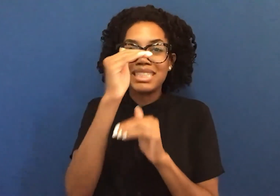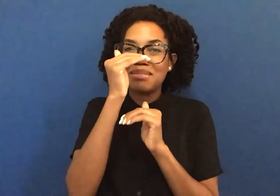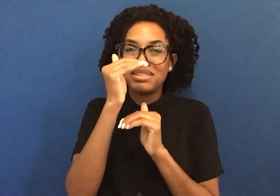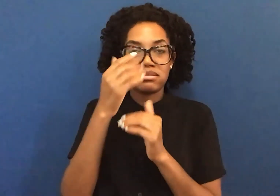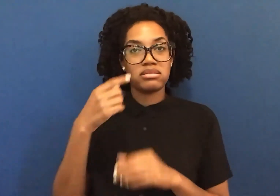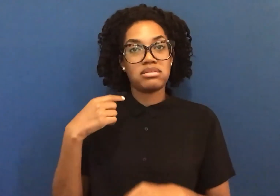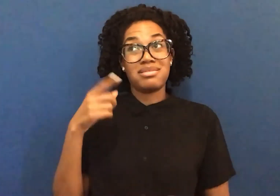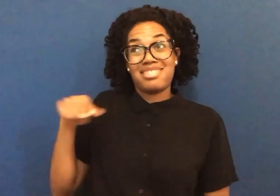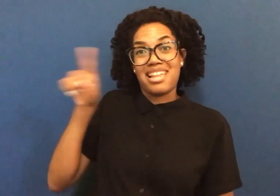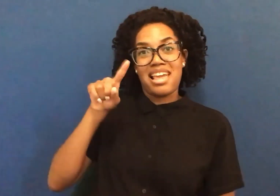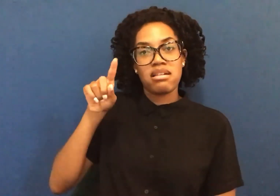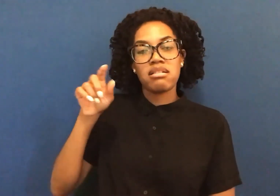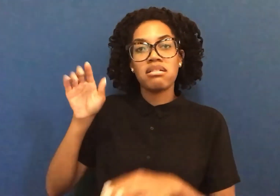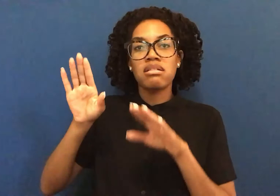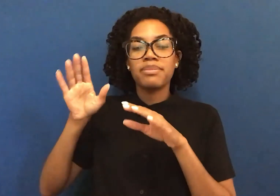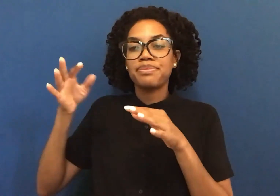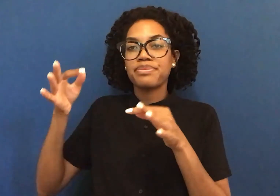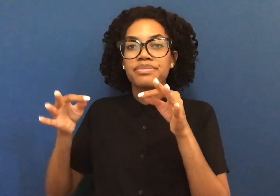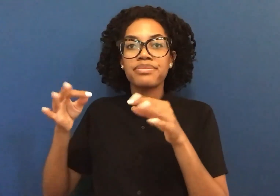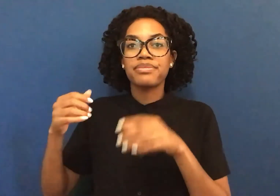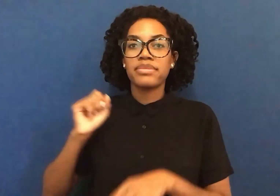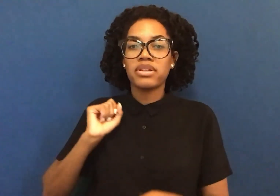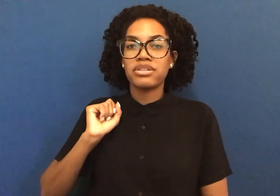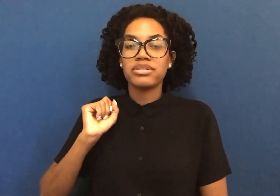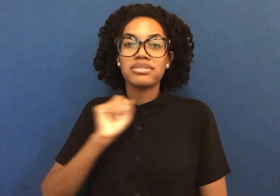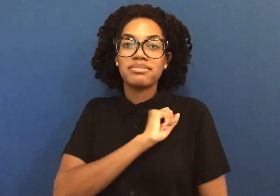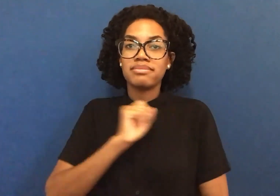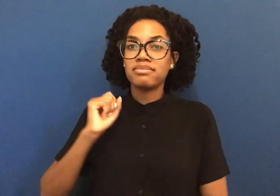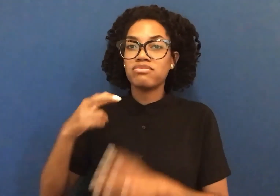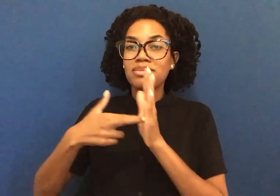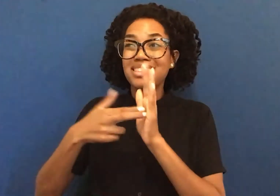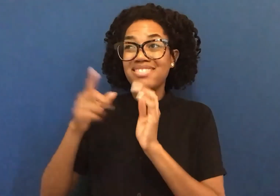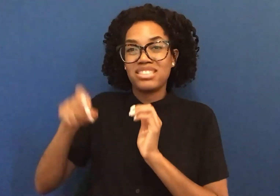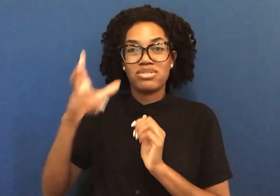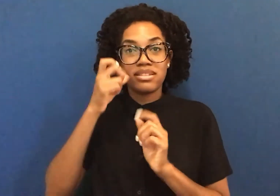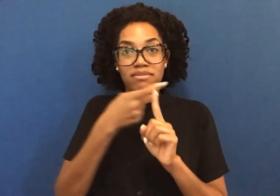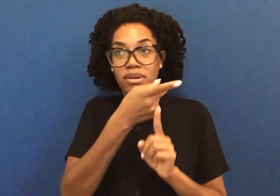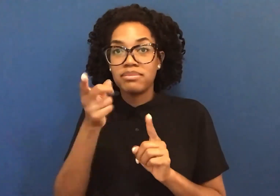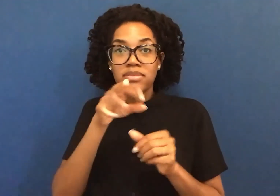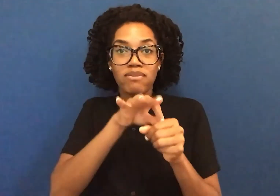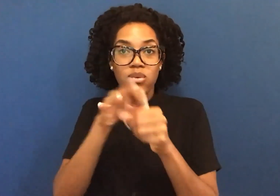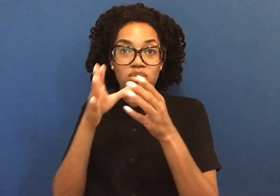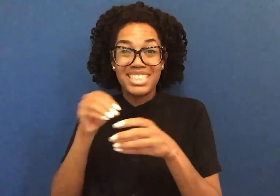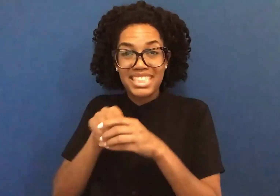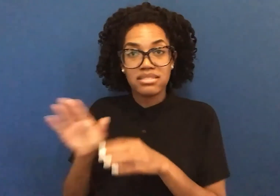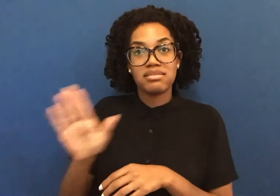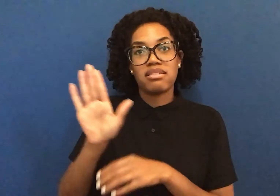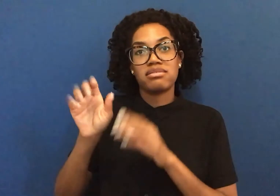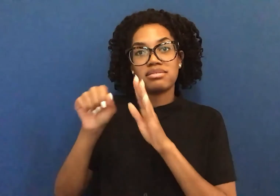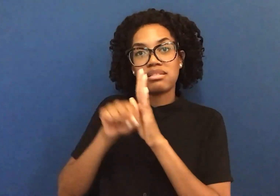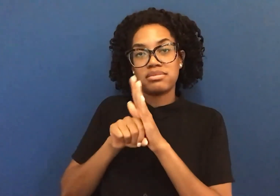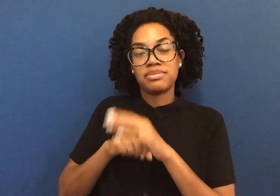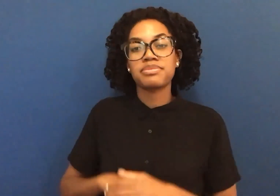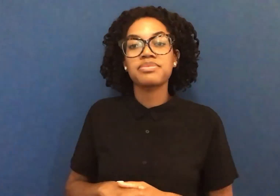breathing, experiencing this outbreak in their districts and states. So Bashar is going to talk a little bit more